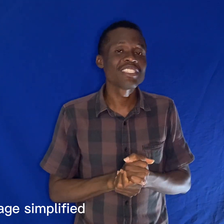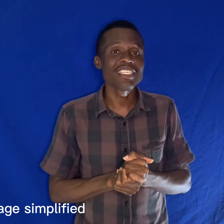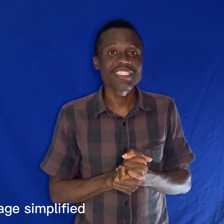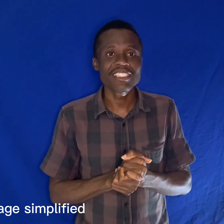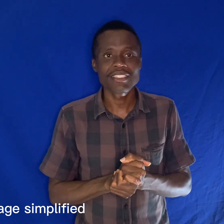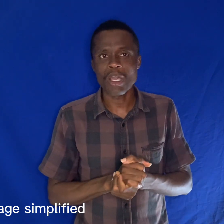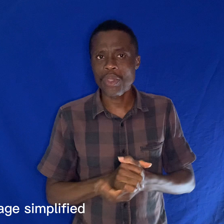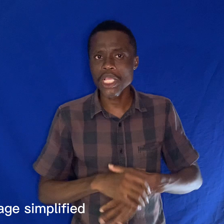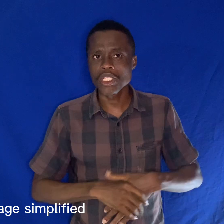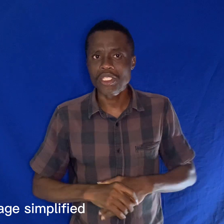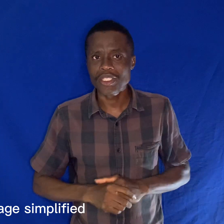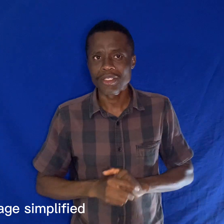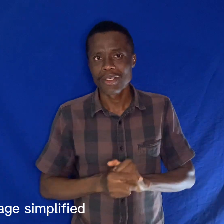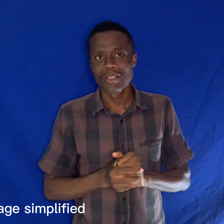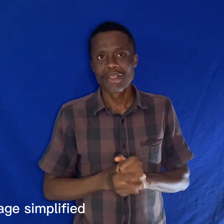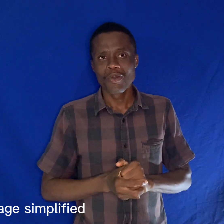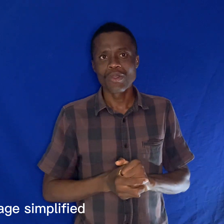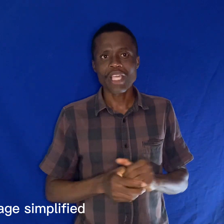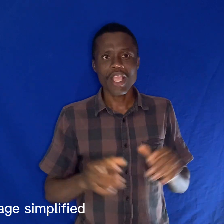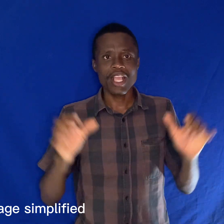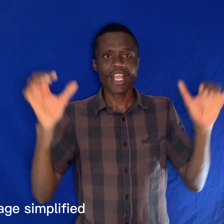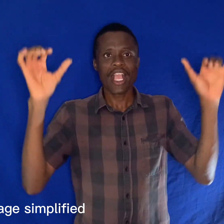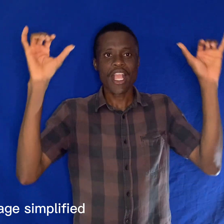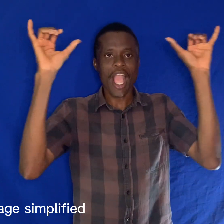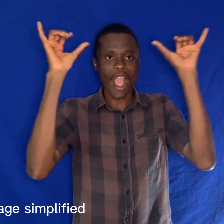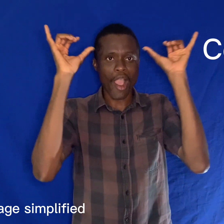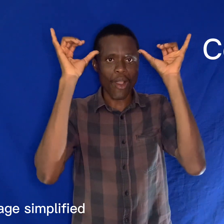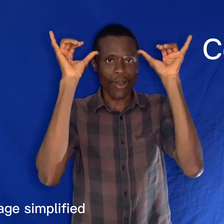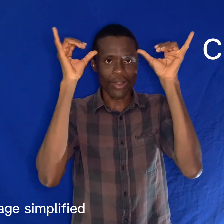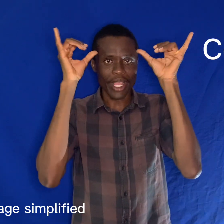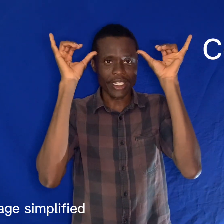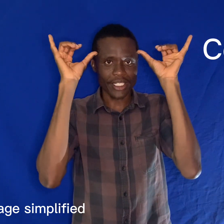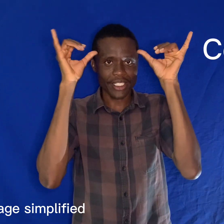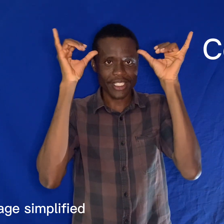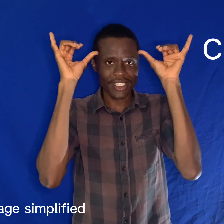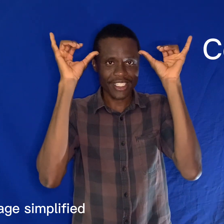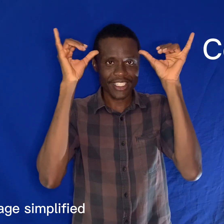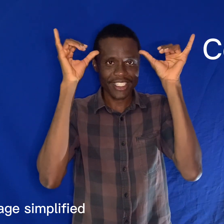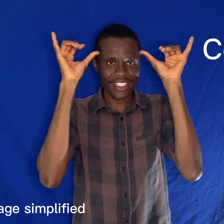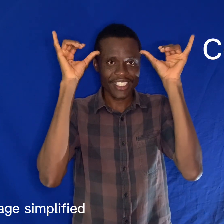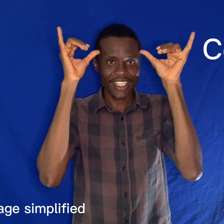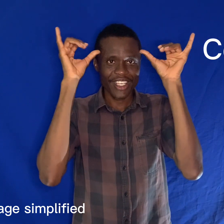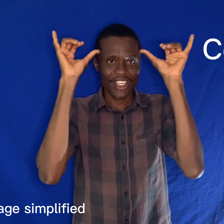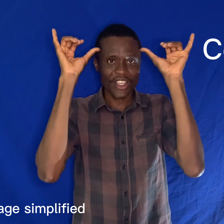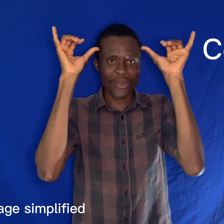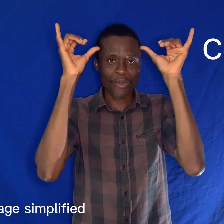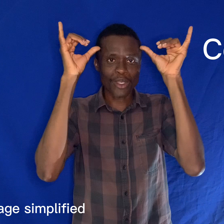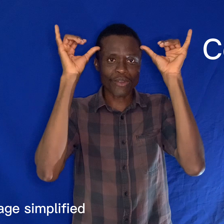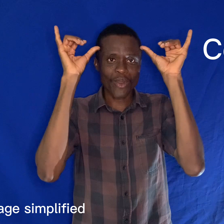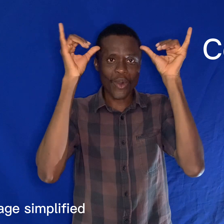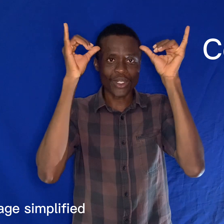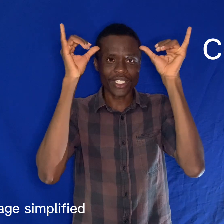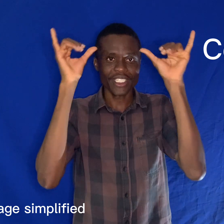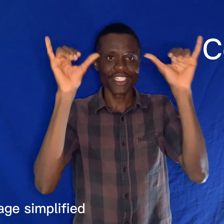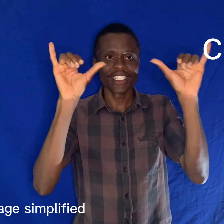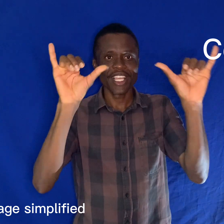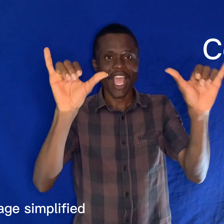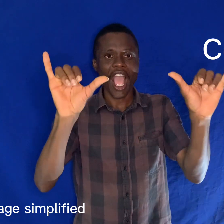sees that we eat. We sign cow like this. You know, because of the horn. Our